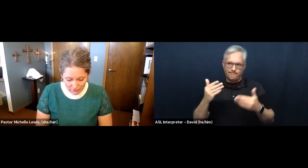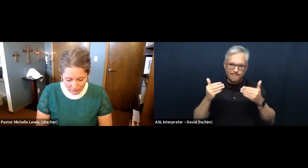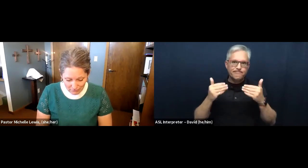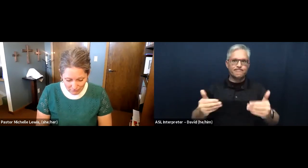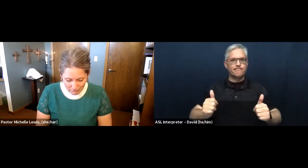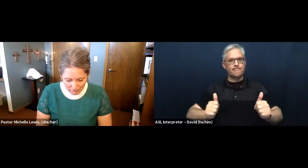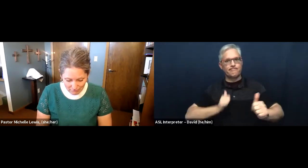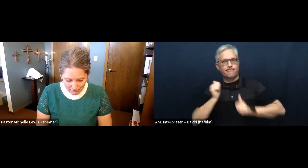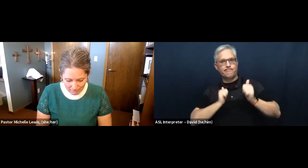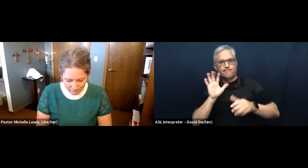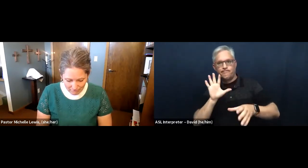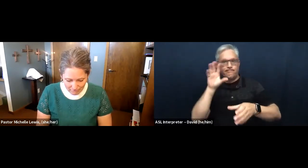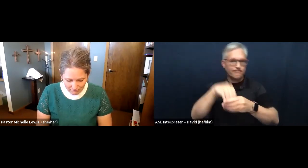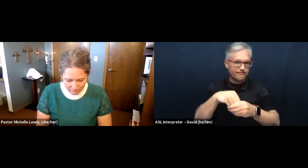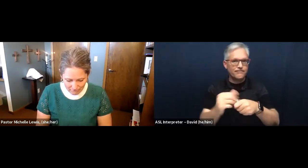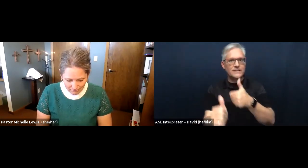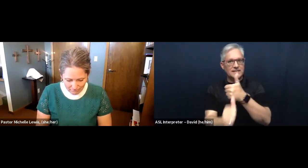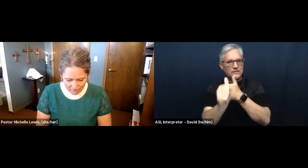situations.